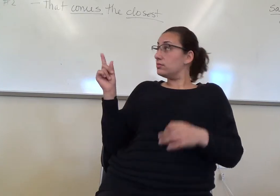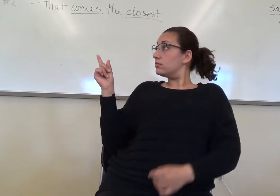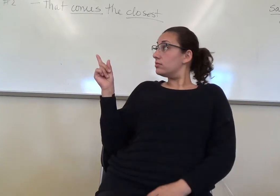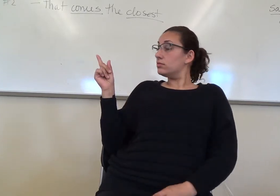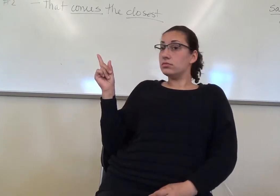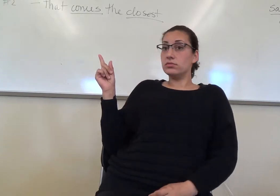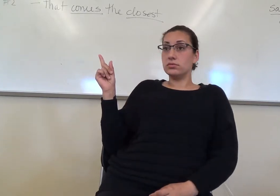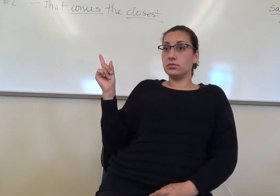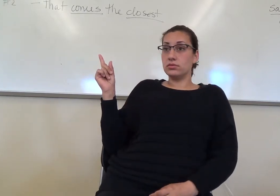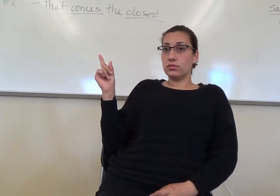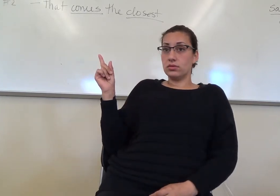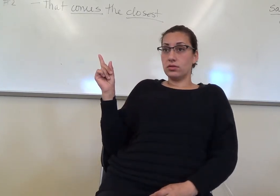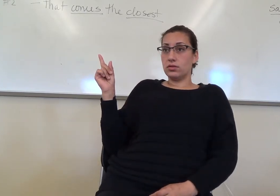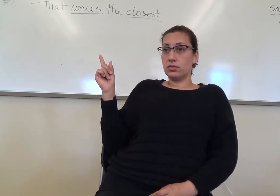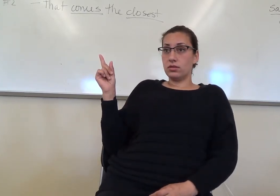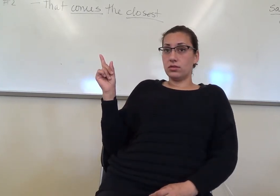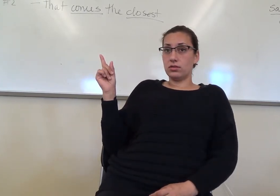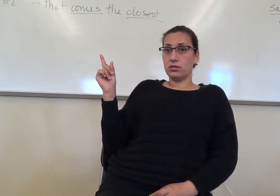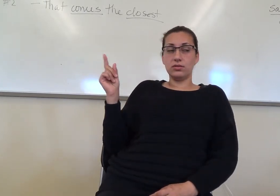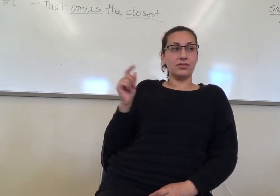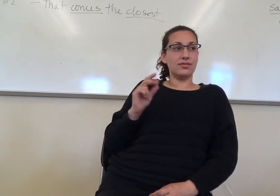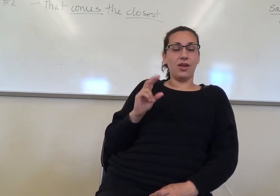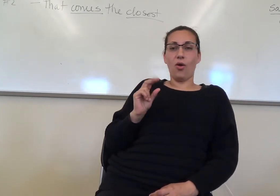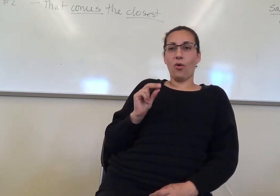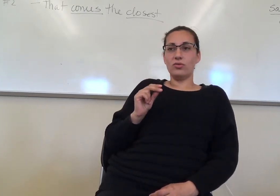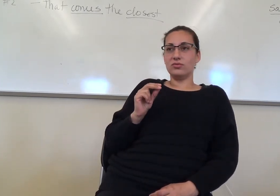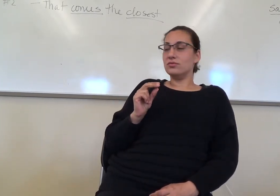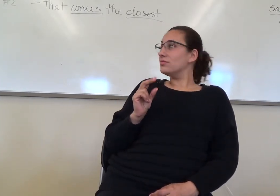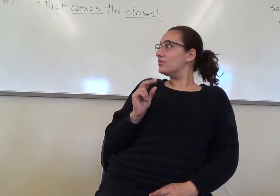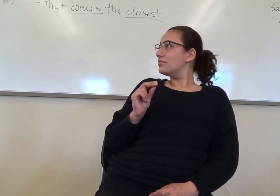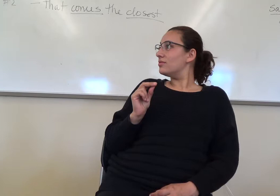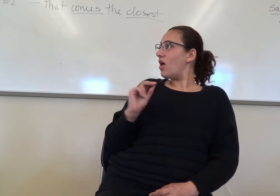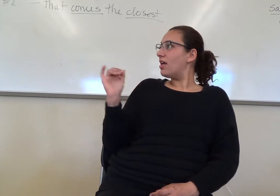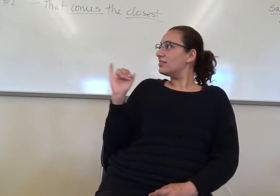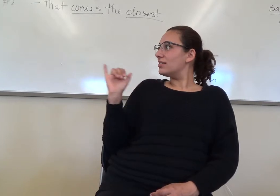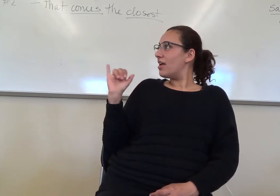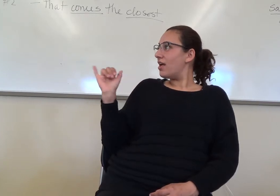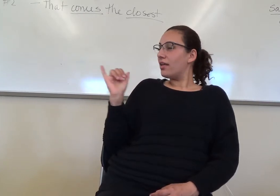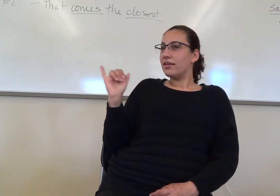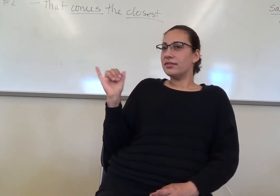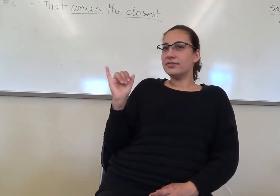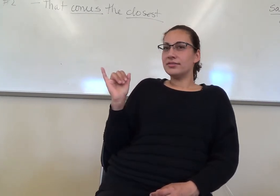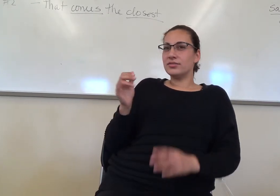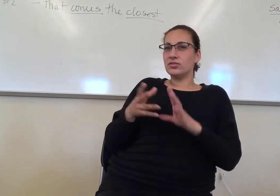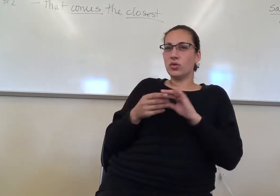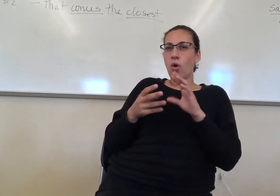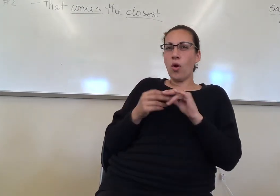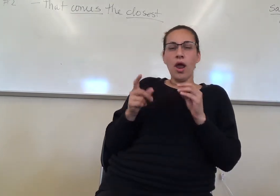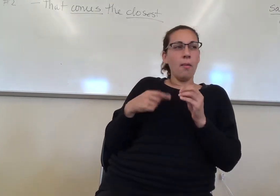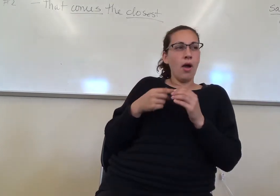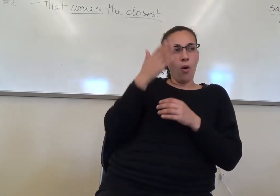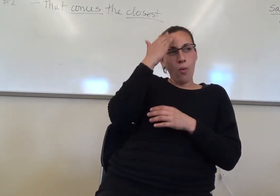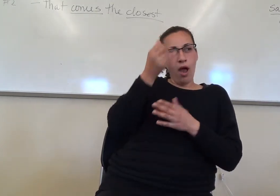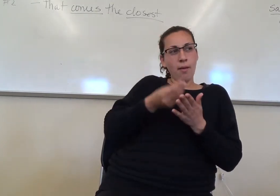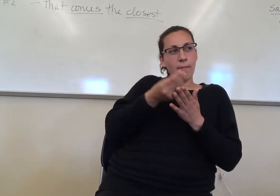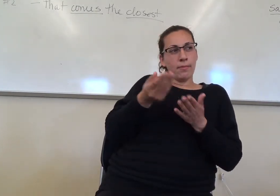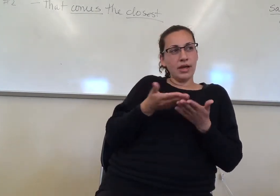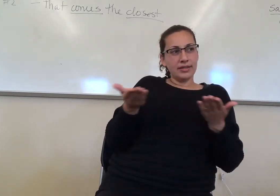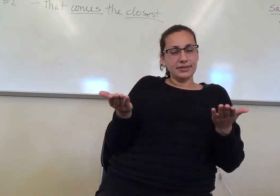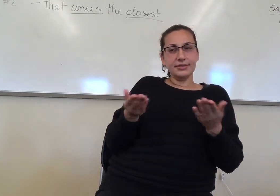A concluding, no. This is just like that one about the buying. We have the